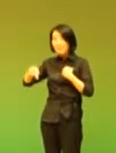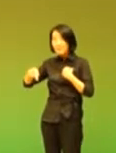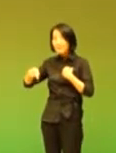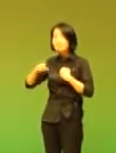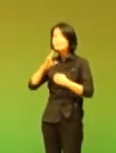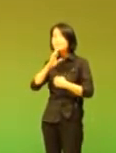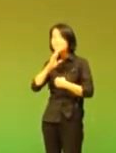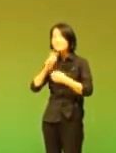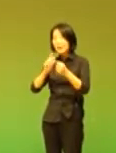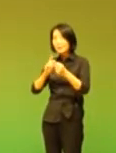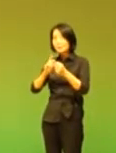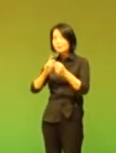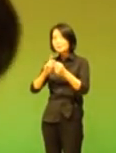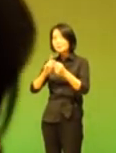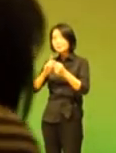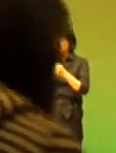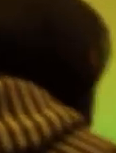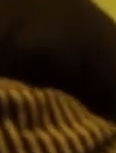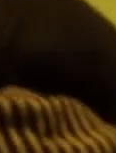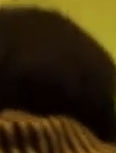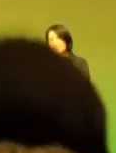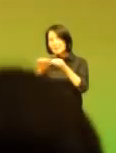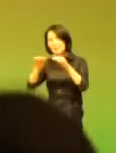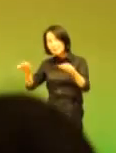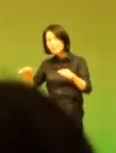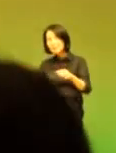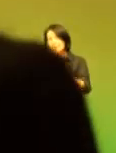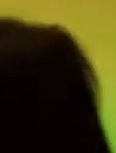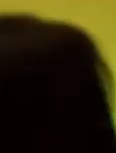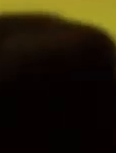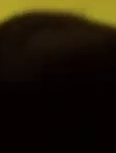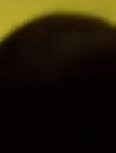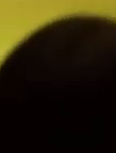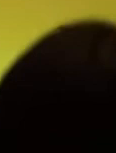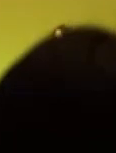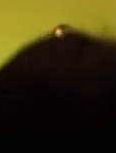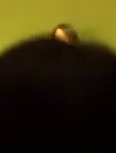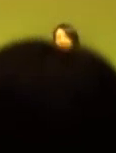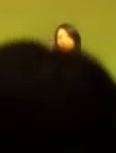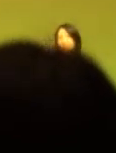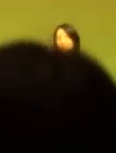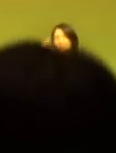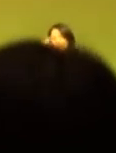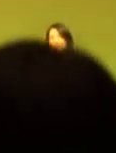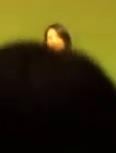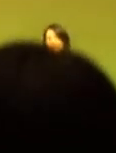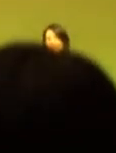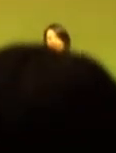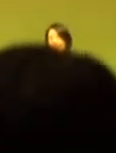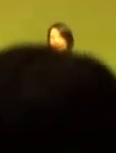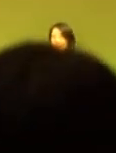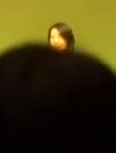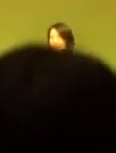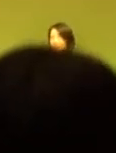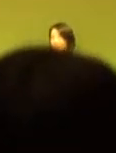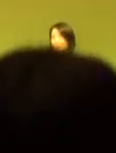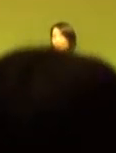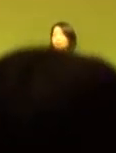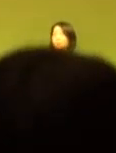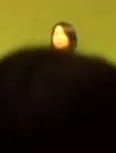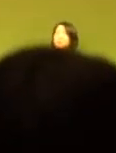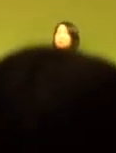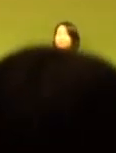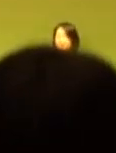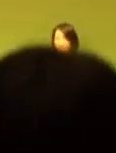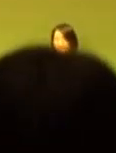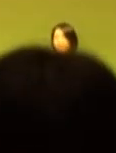lives. We're also working very closely with Red Cross and Red Crescent societies on a political level